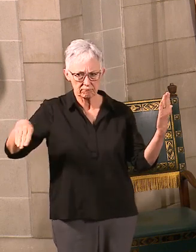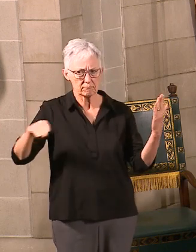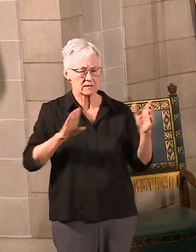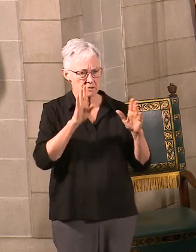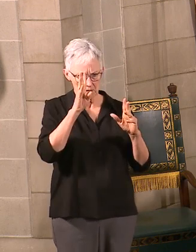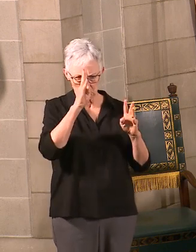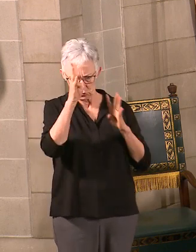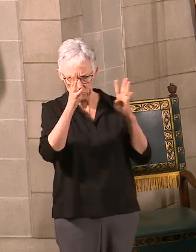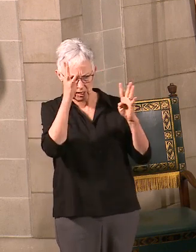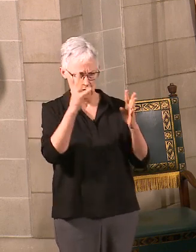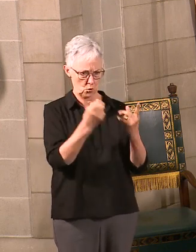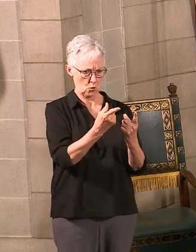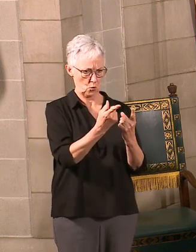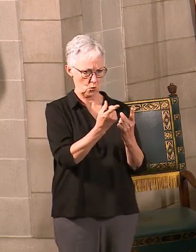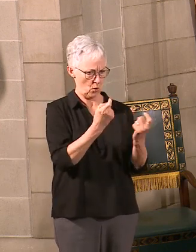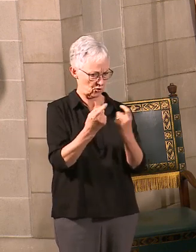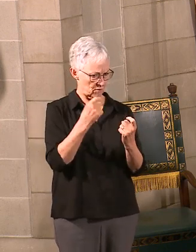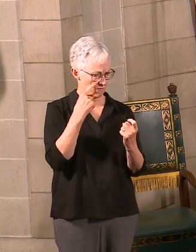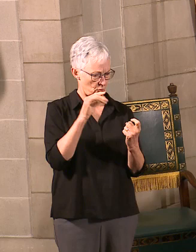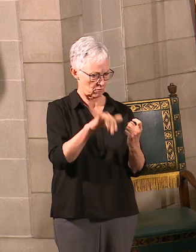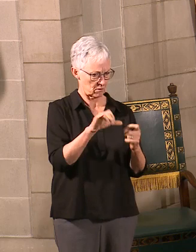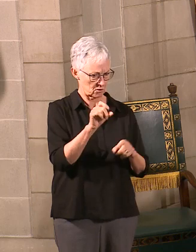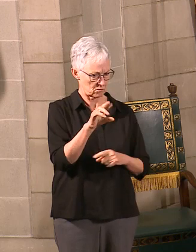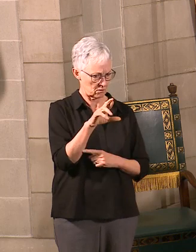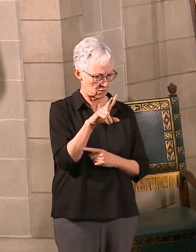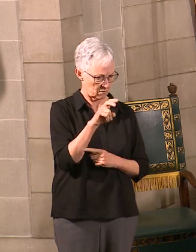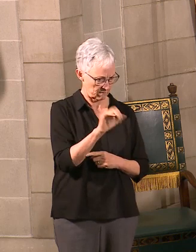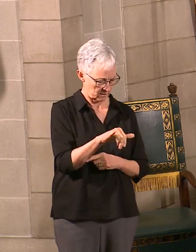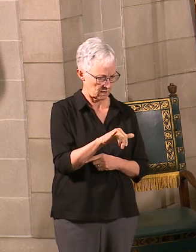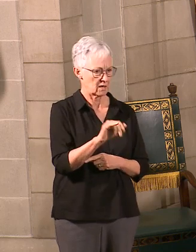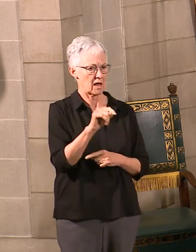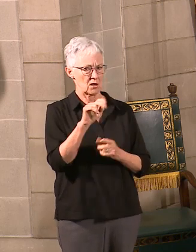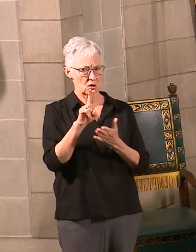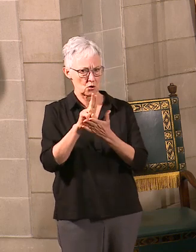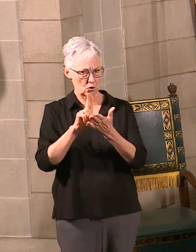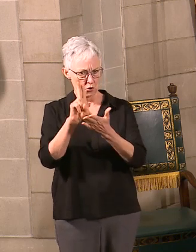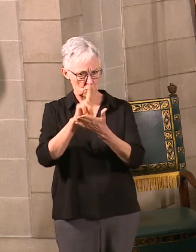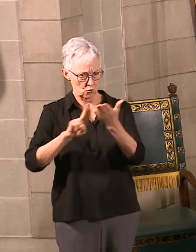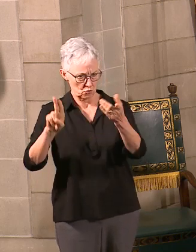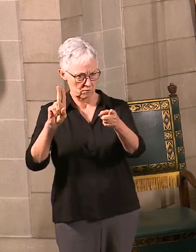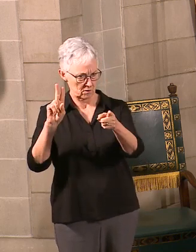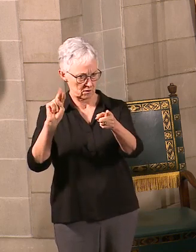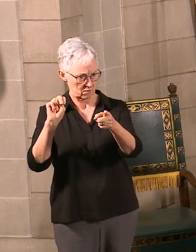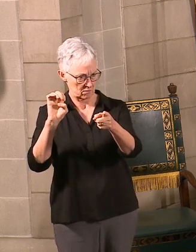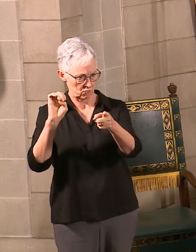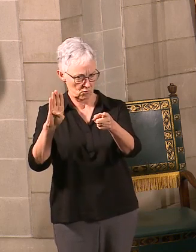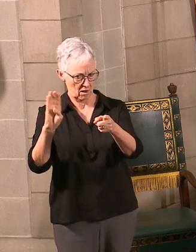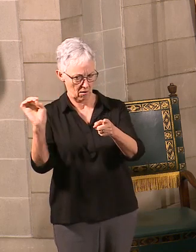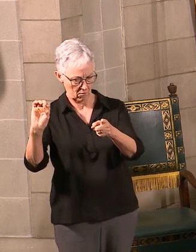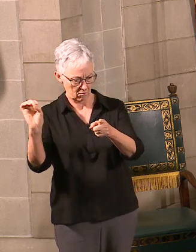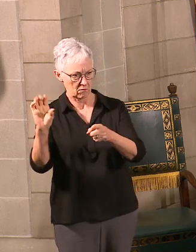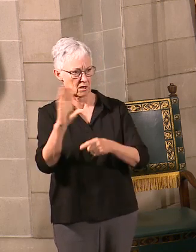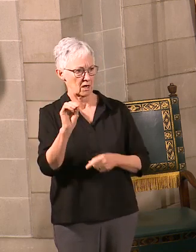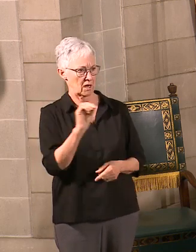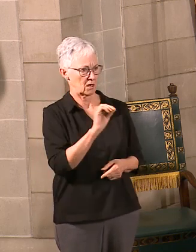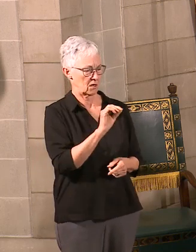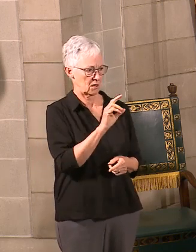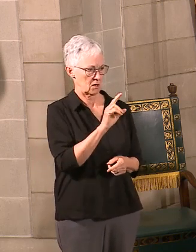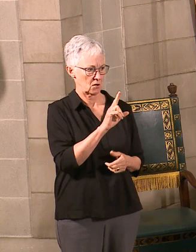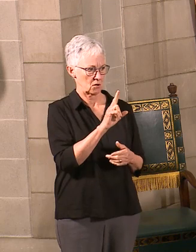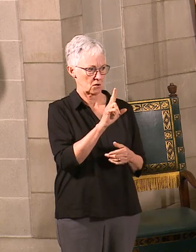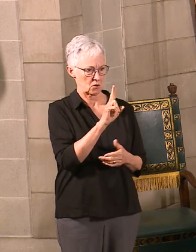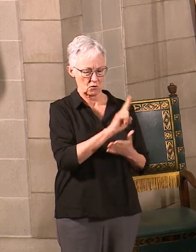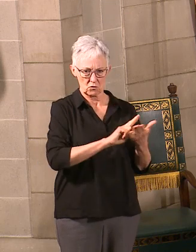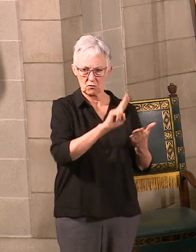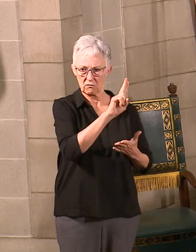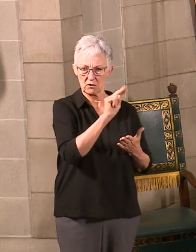Kathy Lang at the Nebraska Business Development Center at the University of Nebraska at Omaha. Also at the University of Nebraska at Omaha is